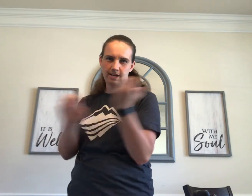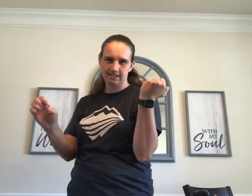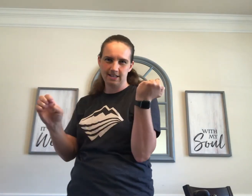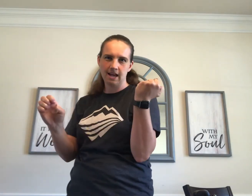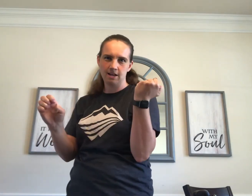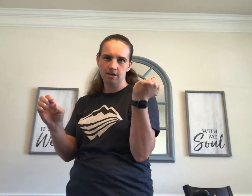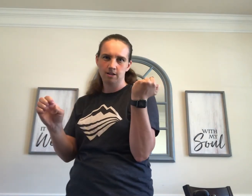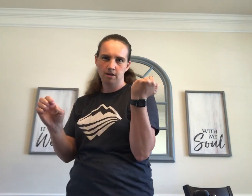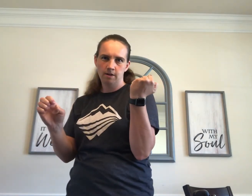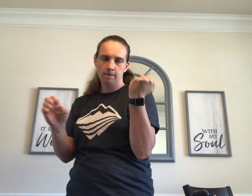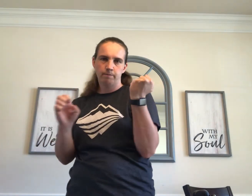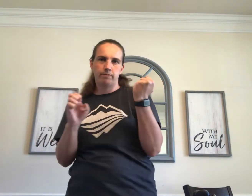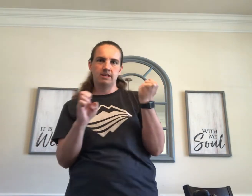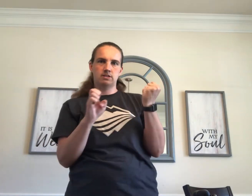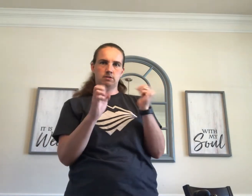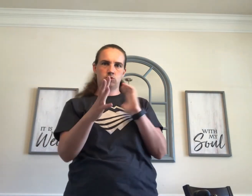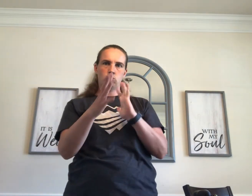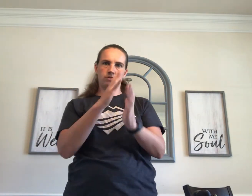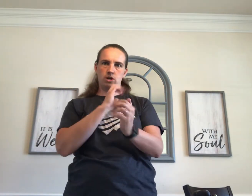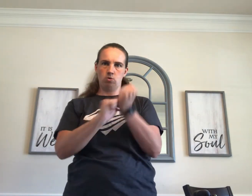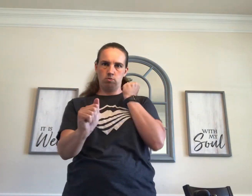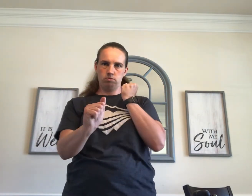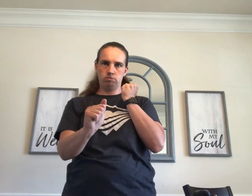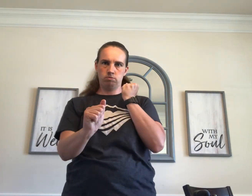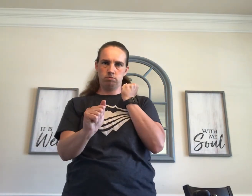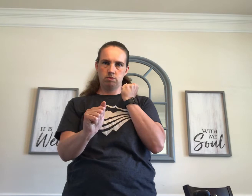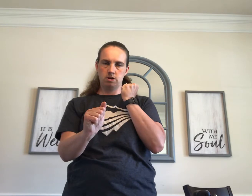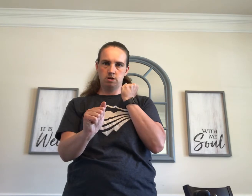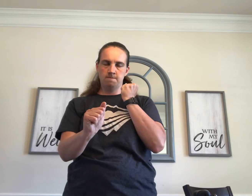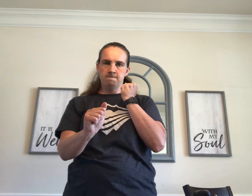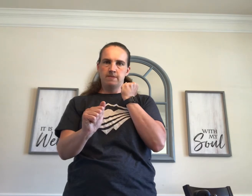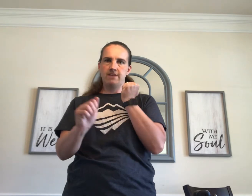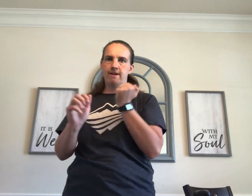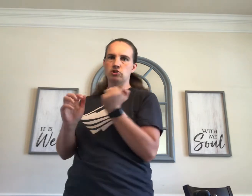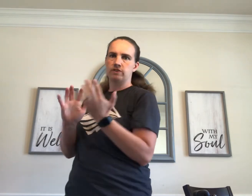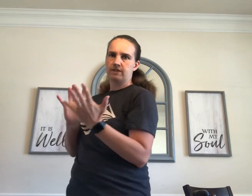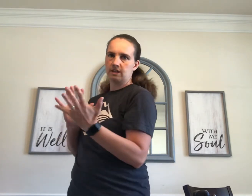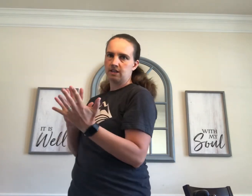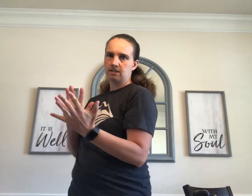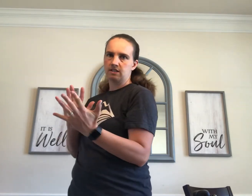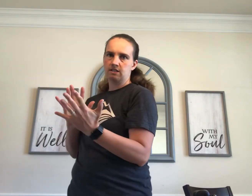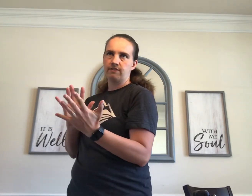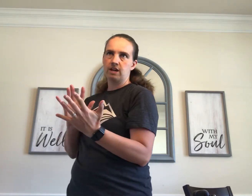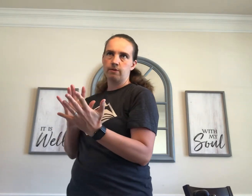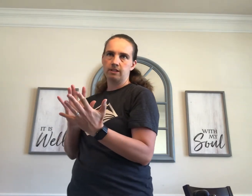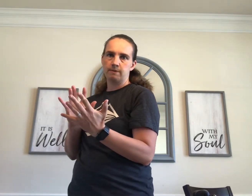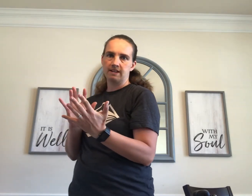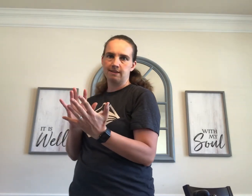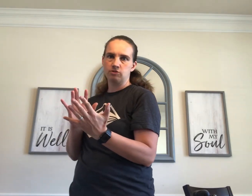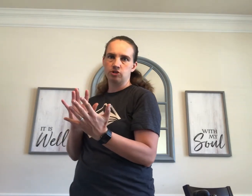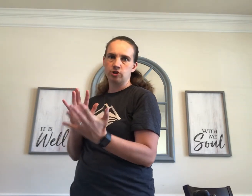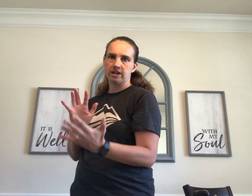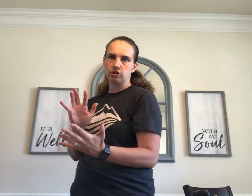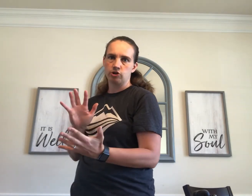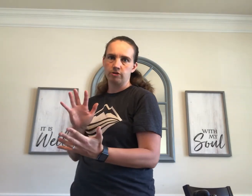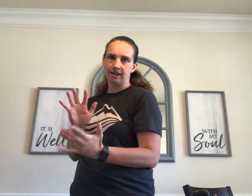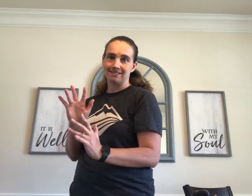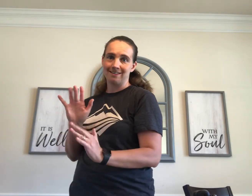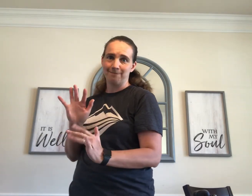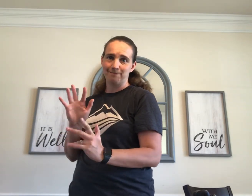see that? But it's towards you. If I'm shifting like this in this video, it's because I'm just trying to show you guys the